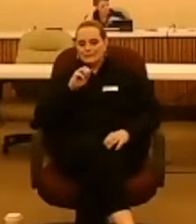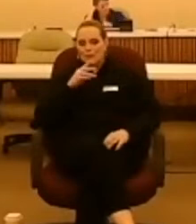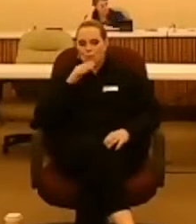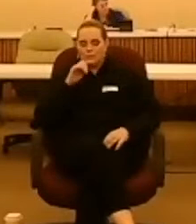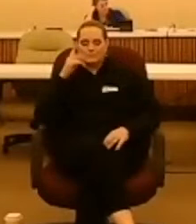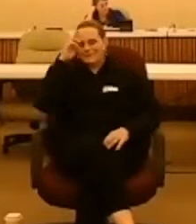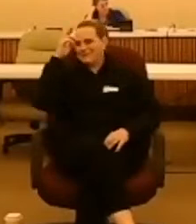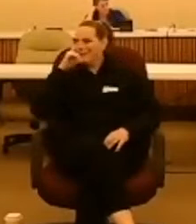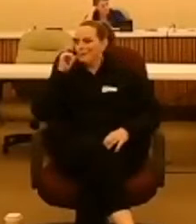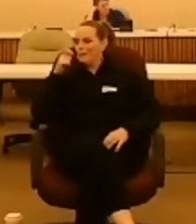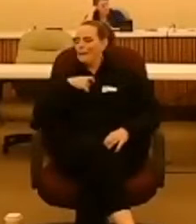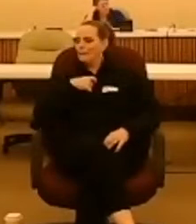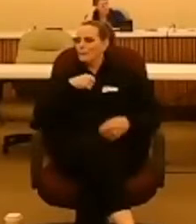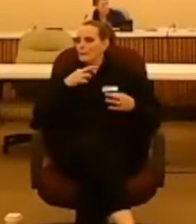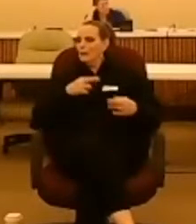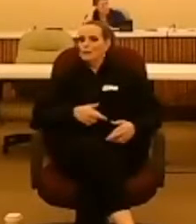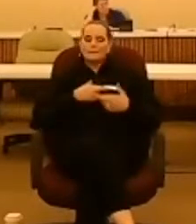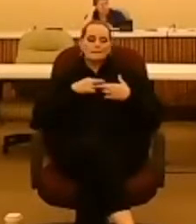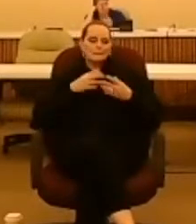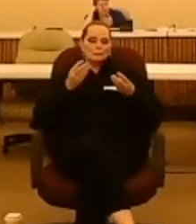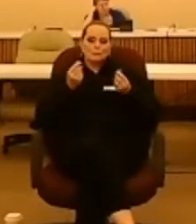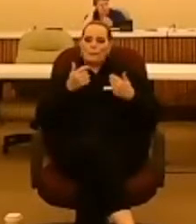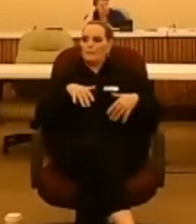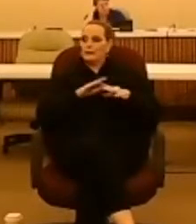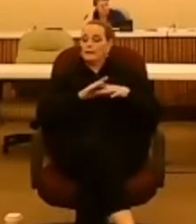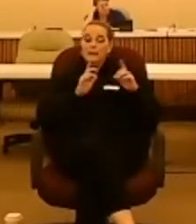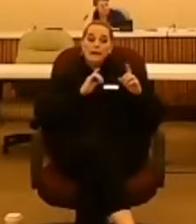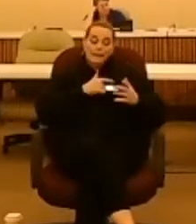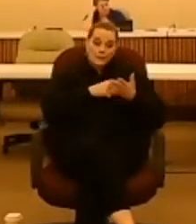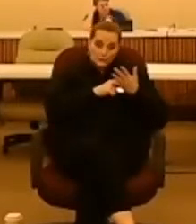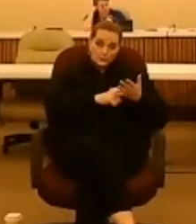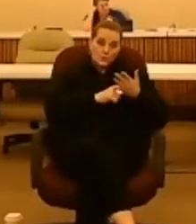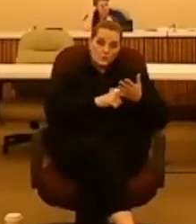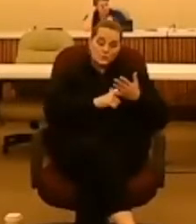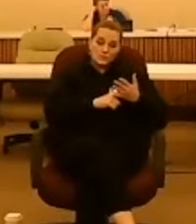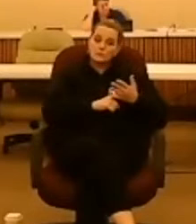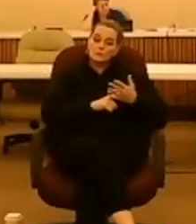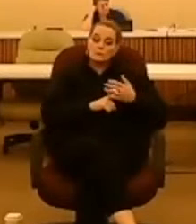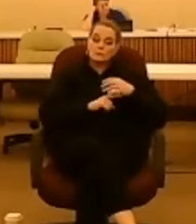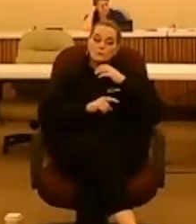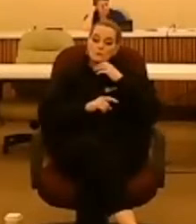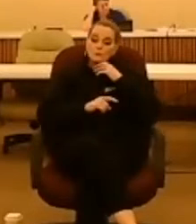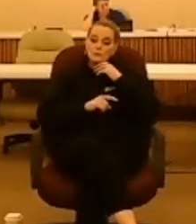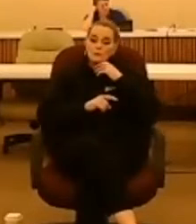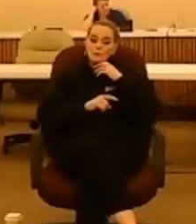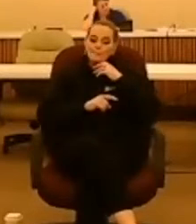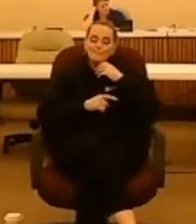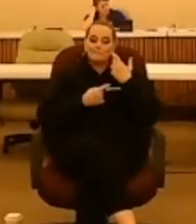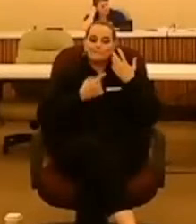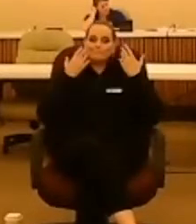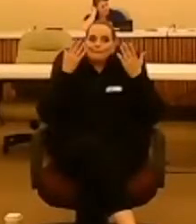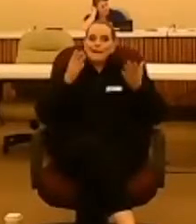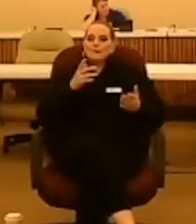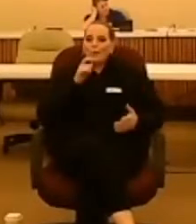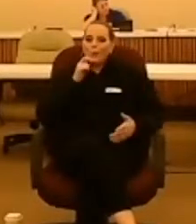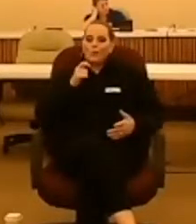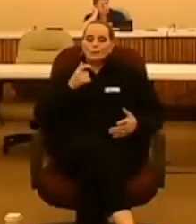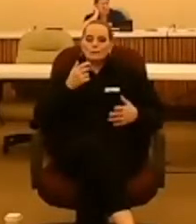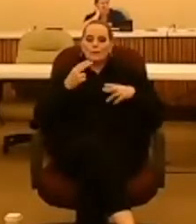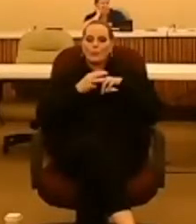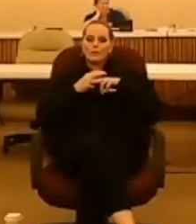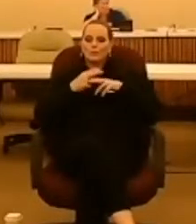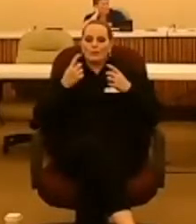residential properties over there. As in our discussions, I don't know what the thruway's doing with